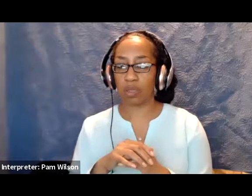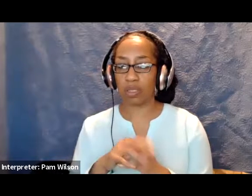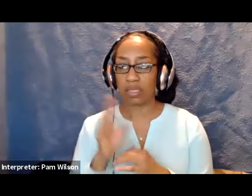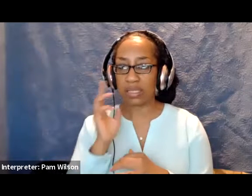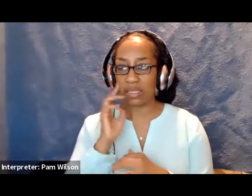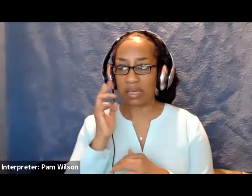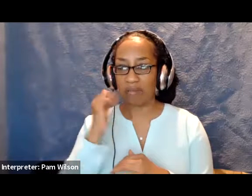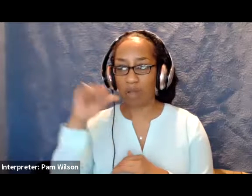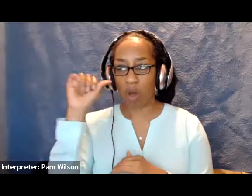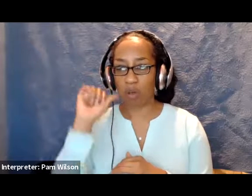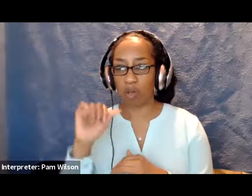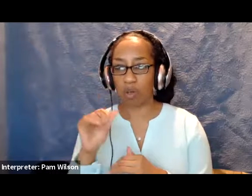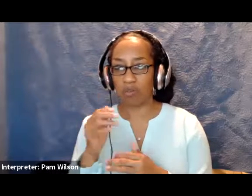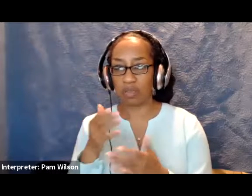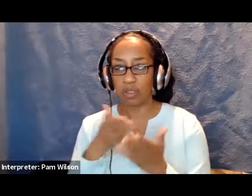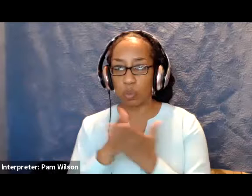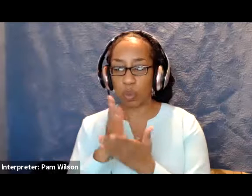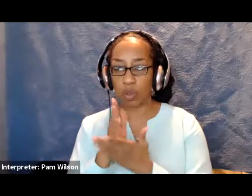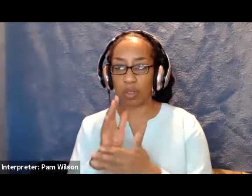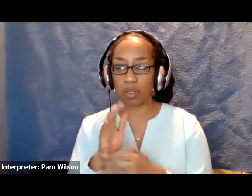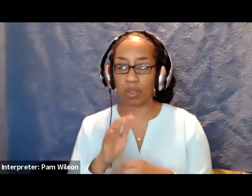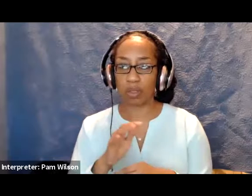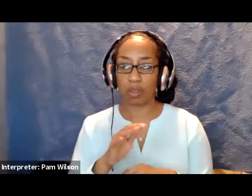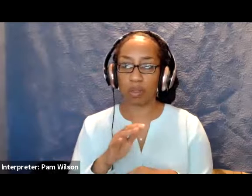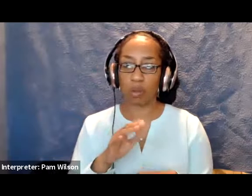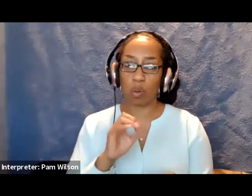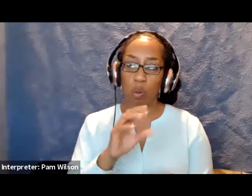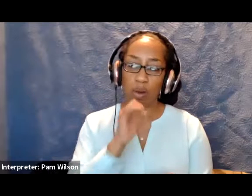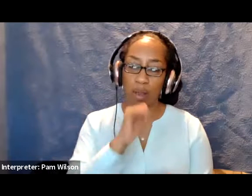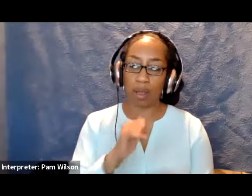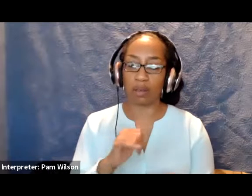like changing your speakers if you want to.